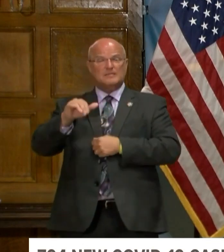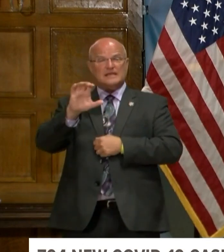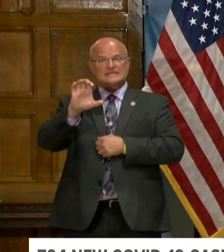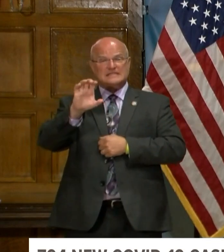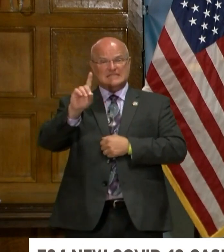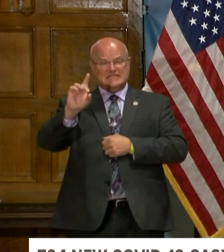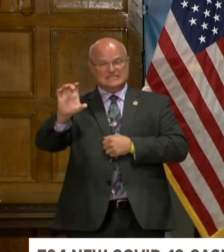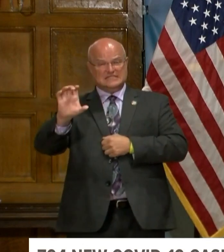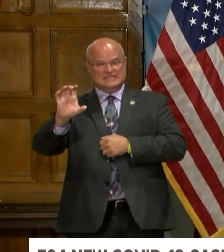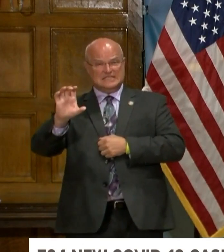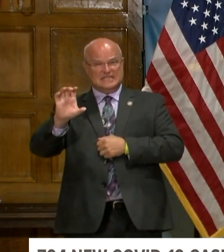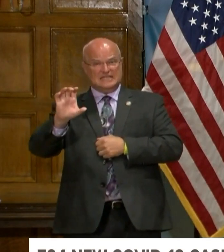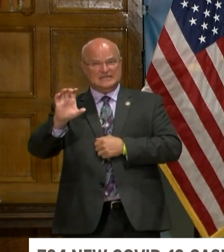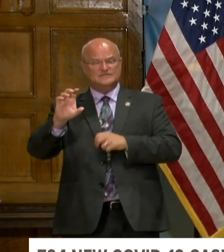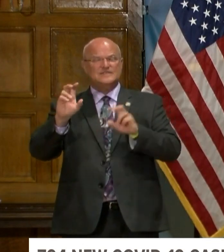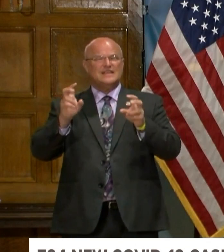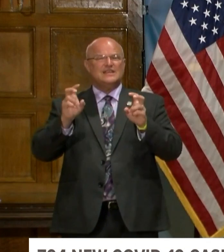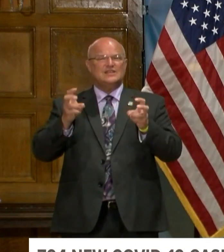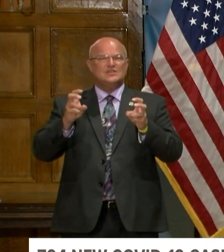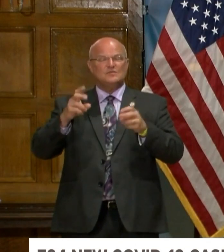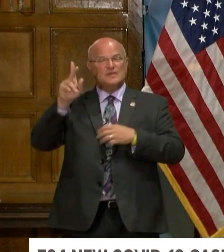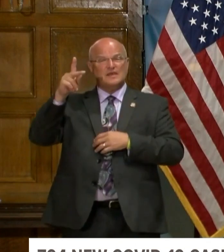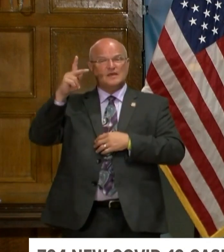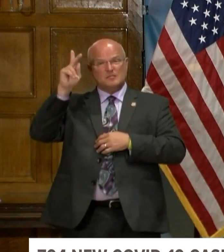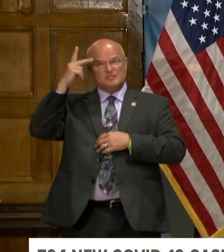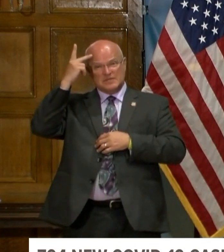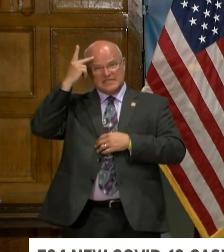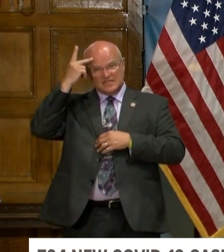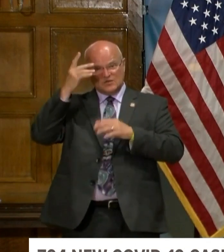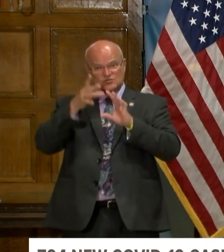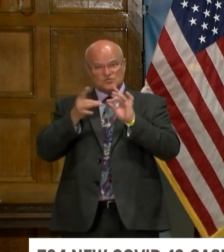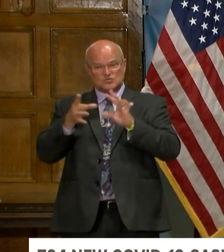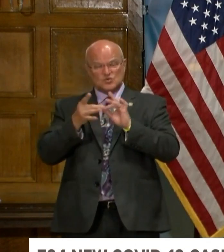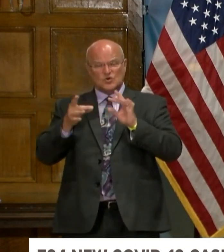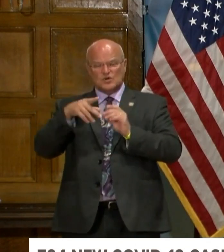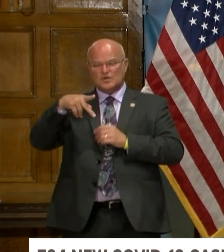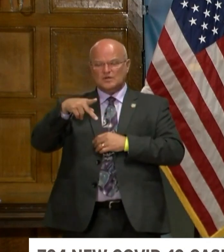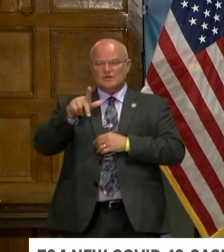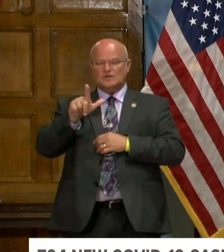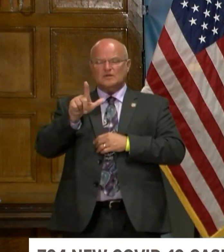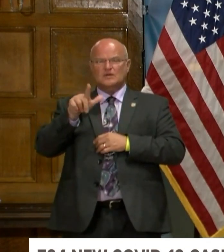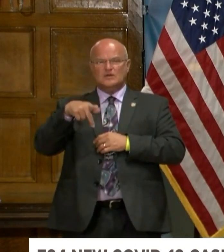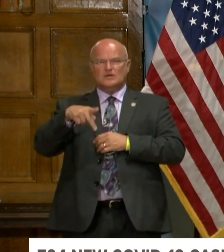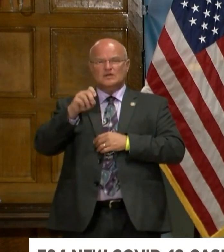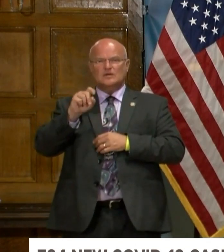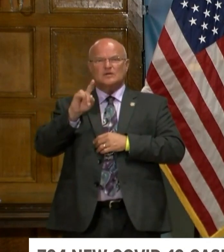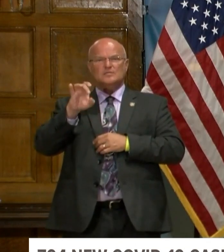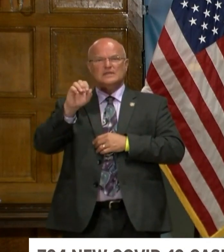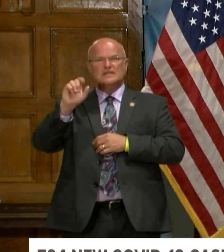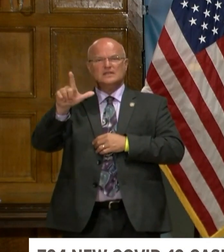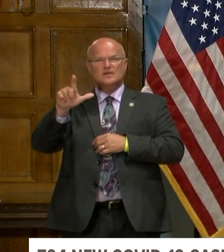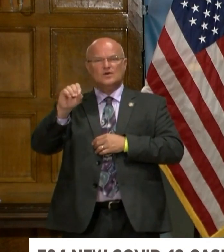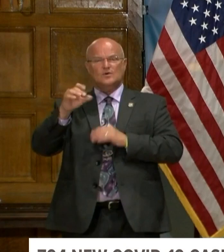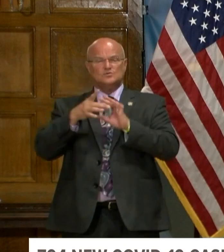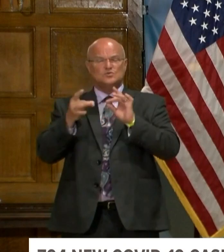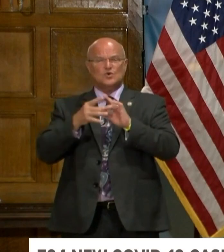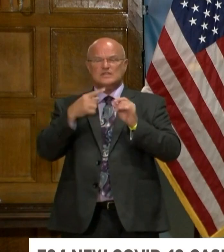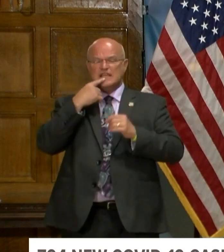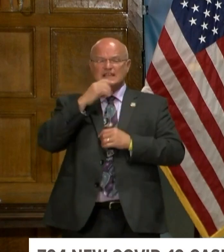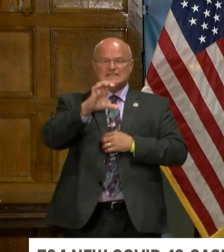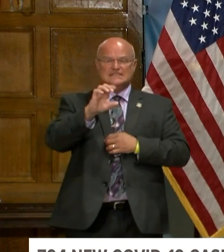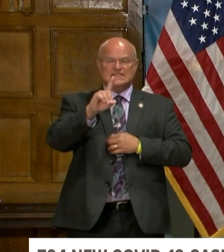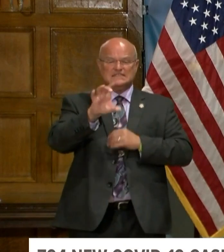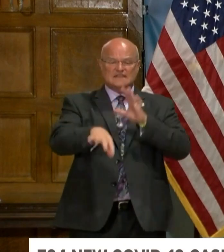the CDC. In terms of the Politico story, it was a little bit misleading, implying that the CDC made some of